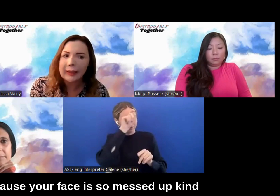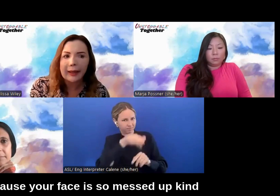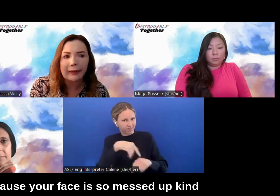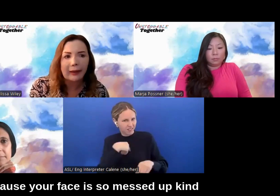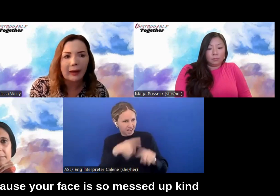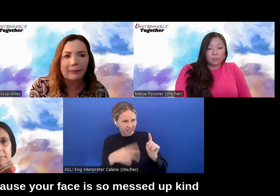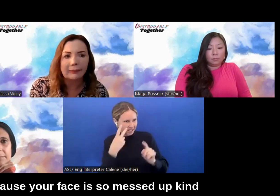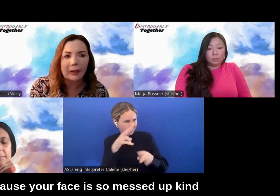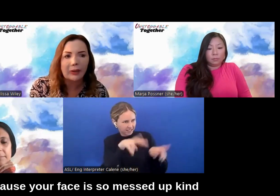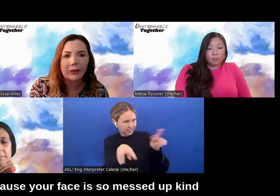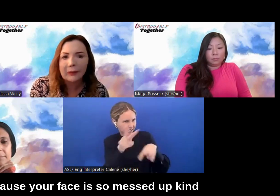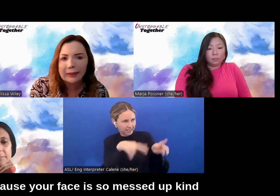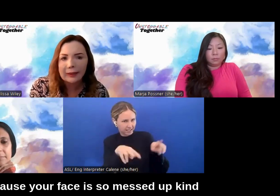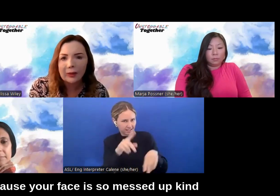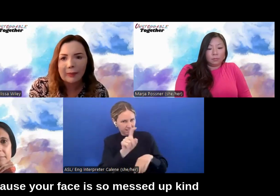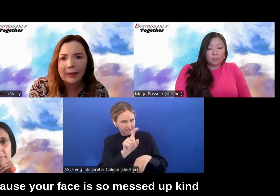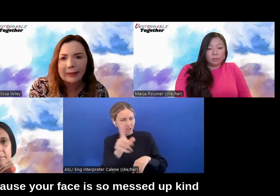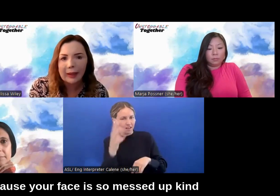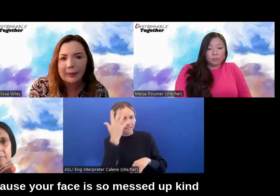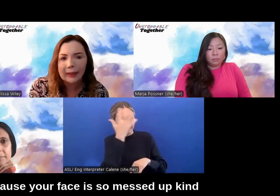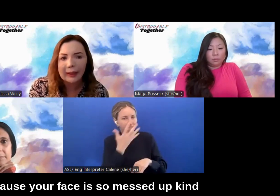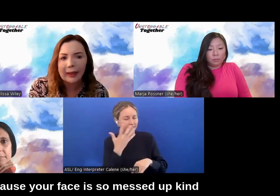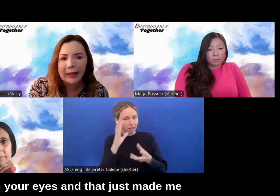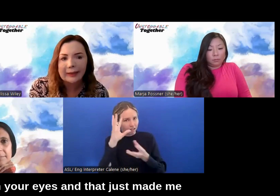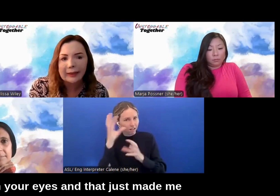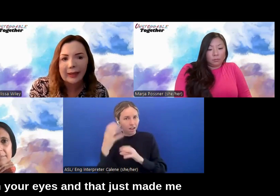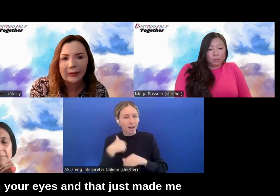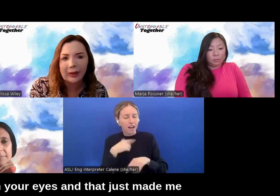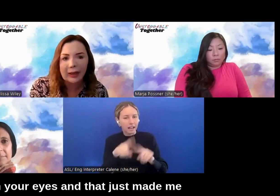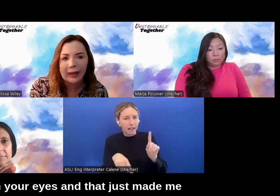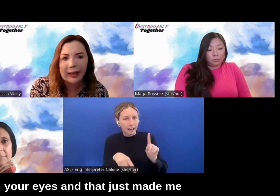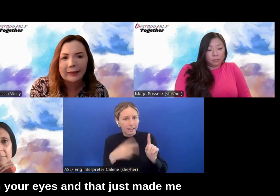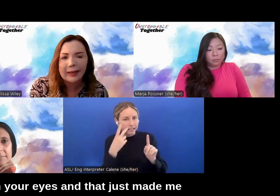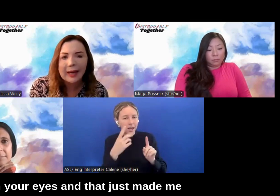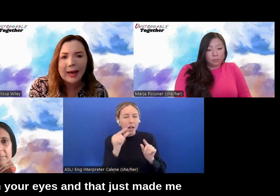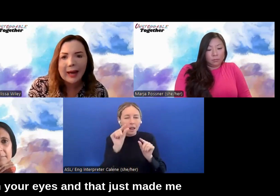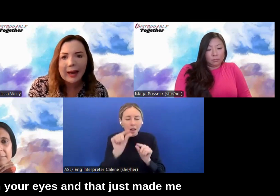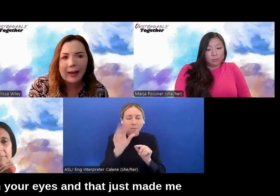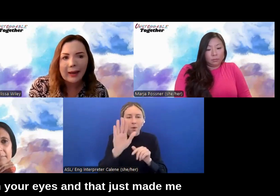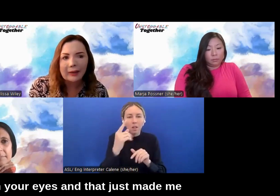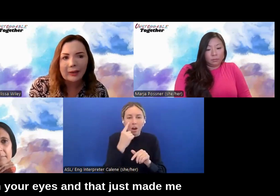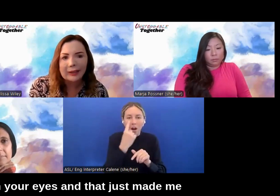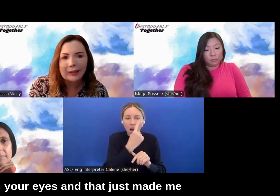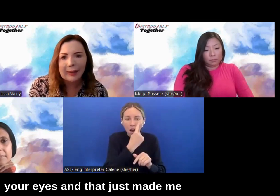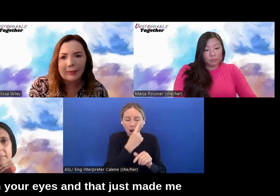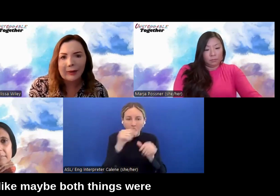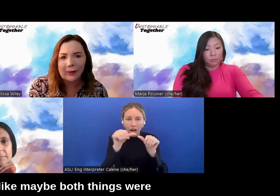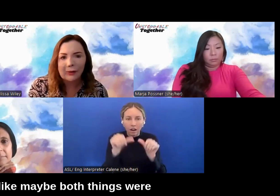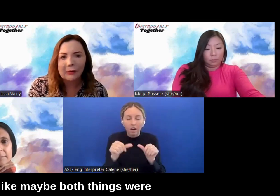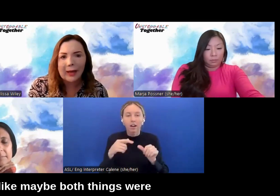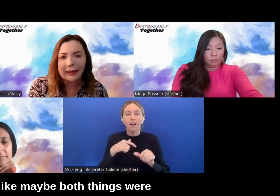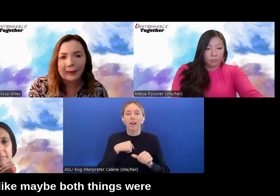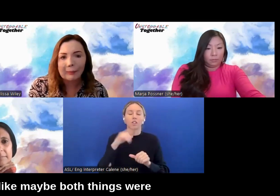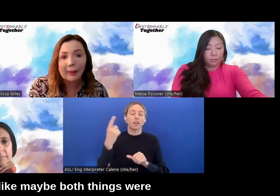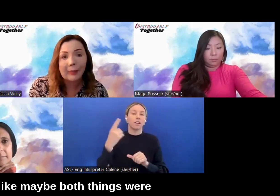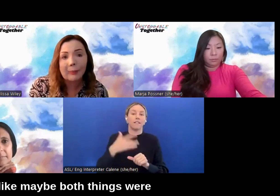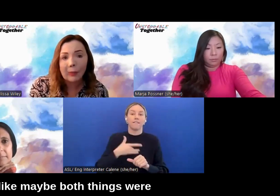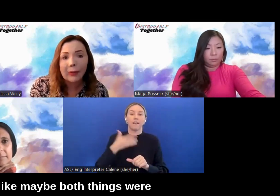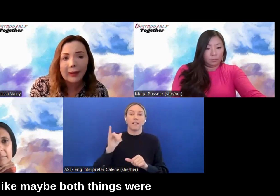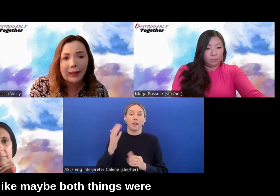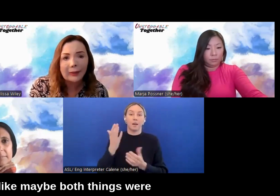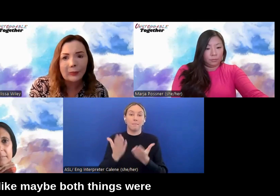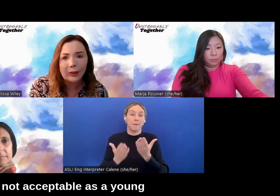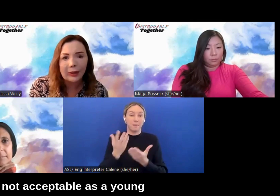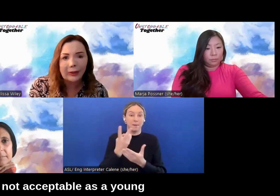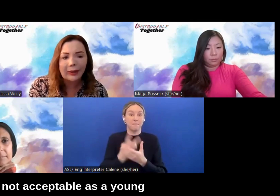really see it because your face is so messed up, but I can kind of see it in your eyes. And that just made me feel like maybe